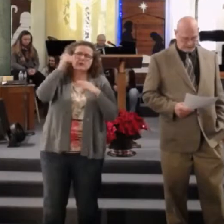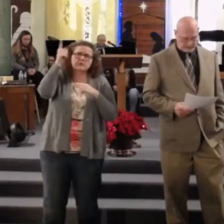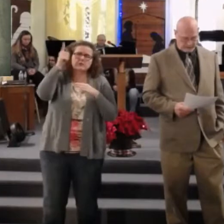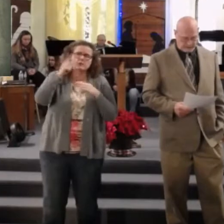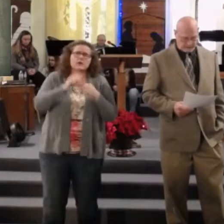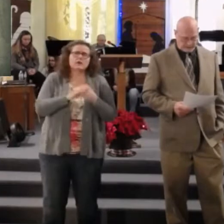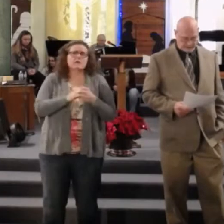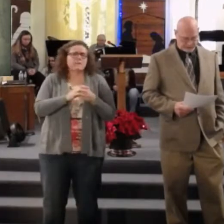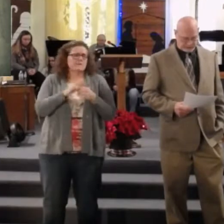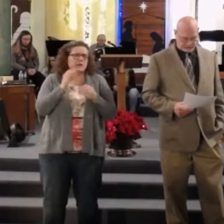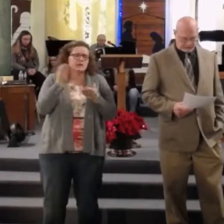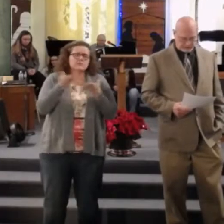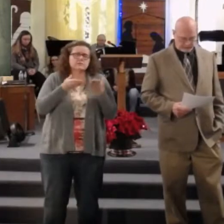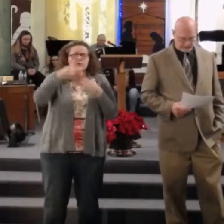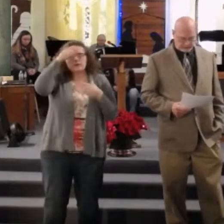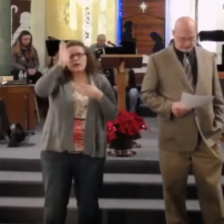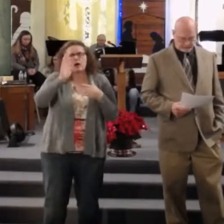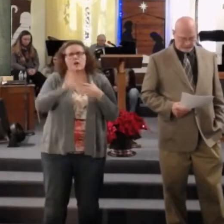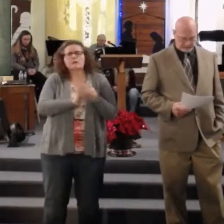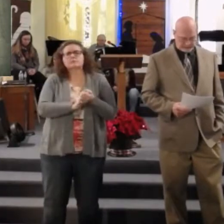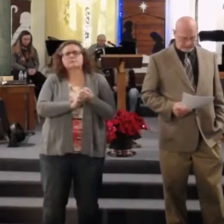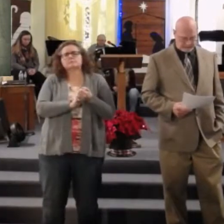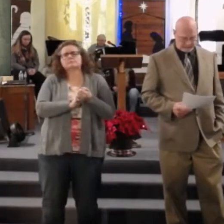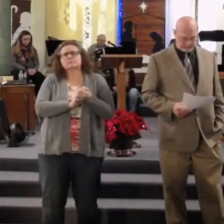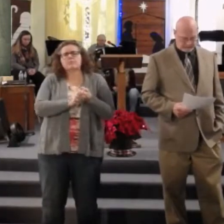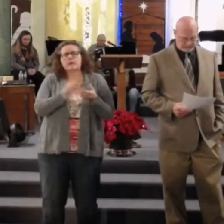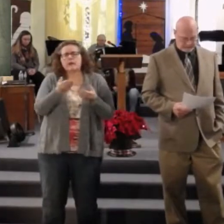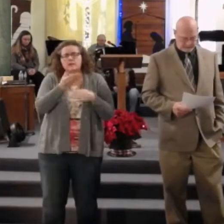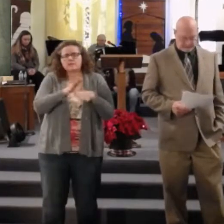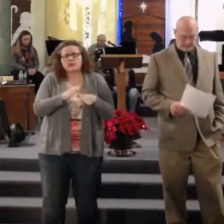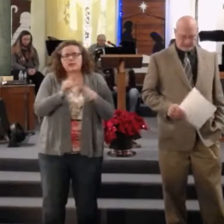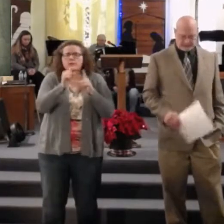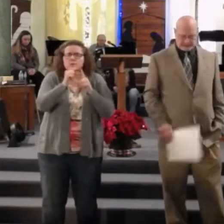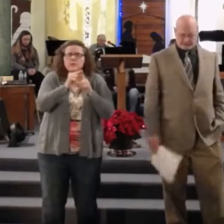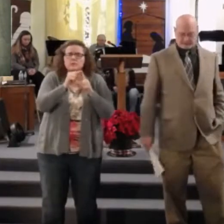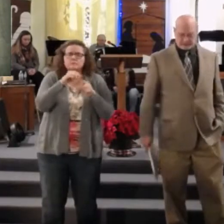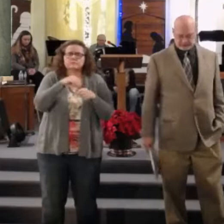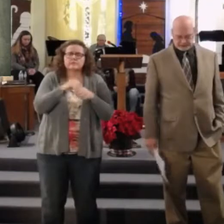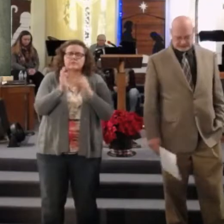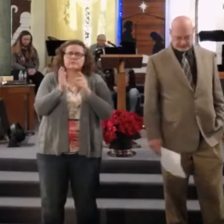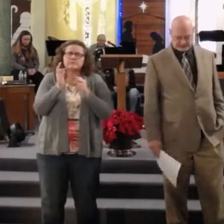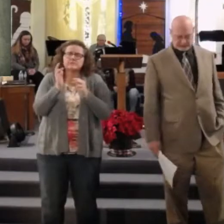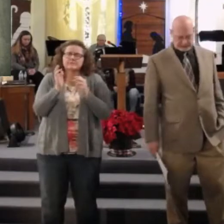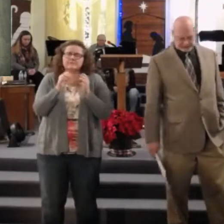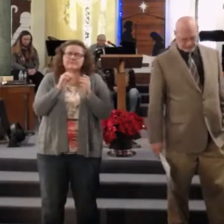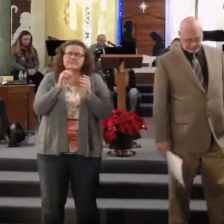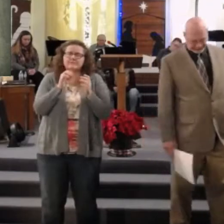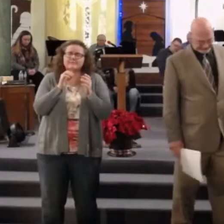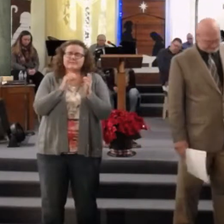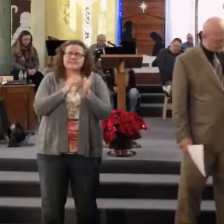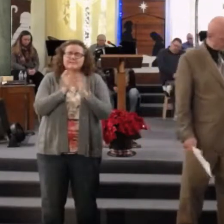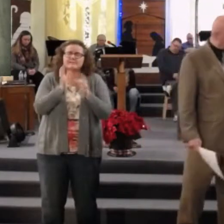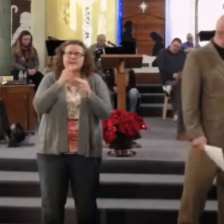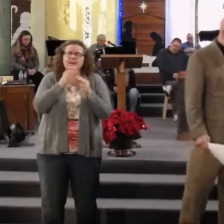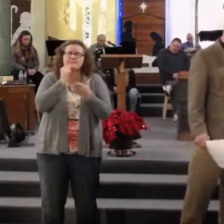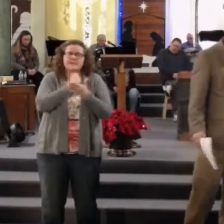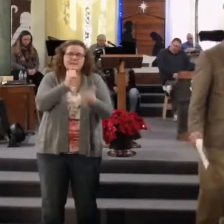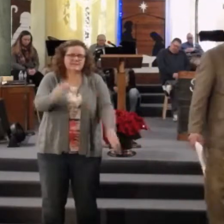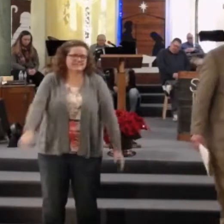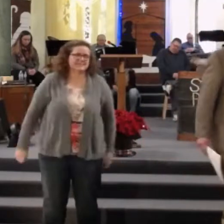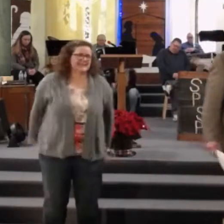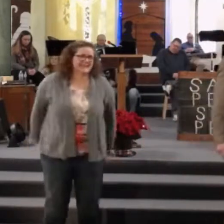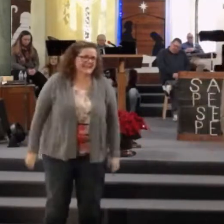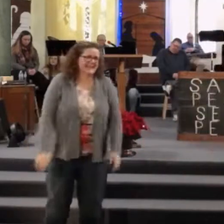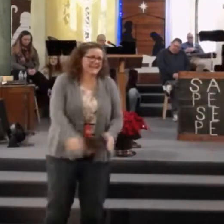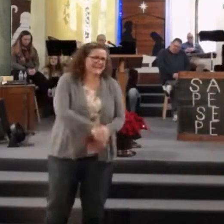kingdom, but sharing the good news that Jesus saves. In whose precious name we pray. Amen.